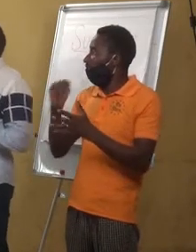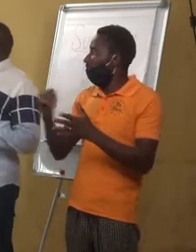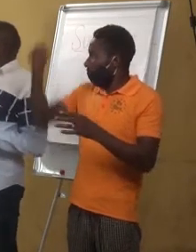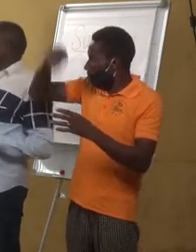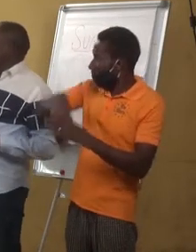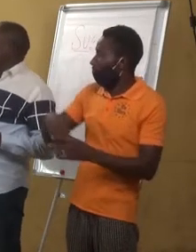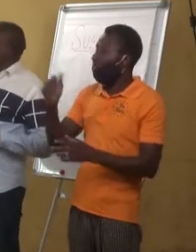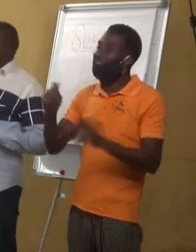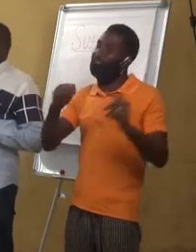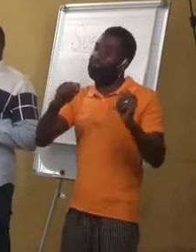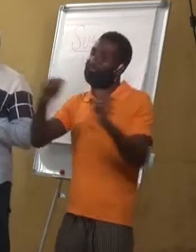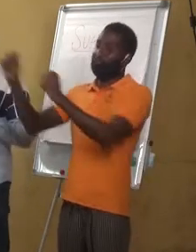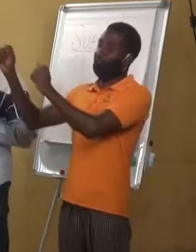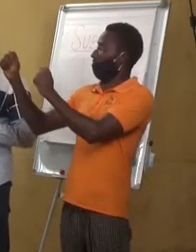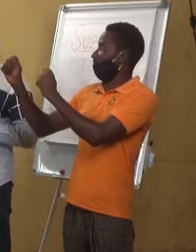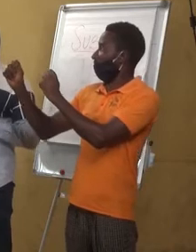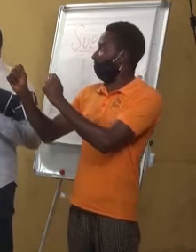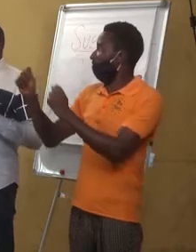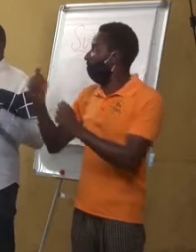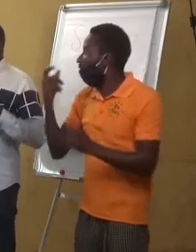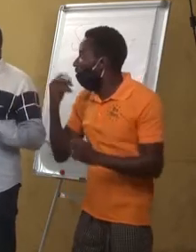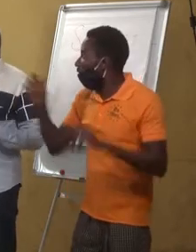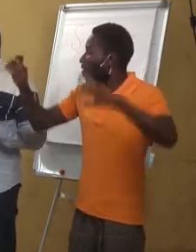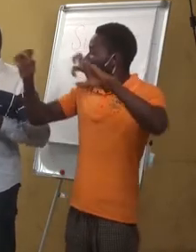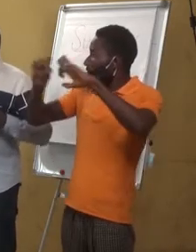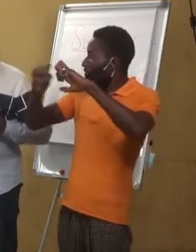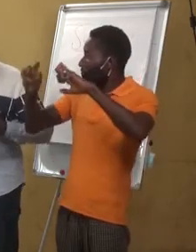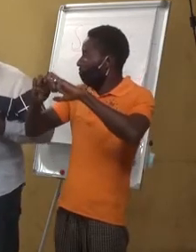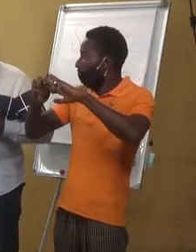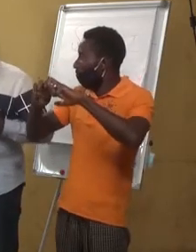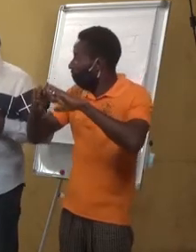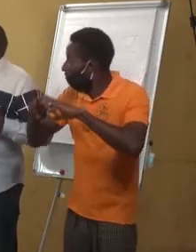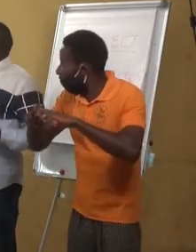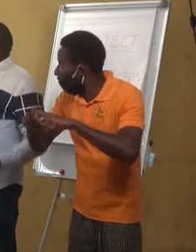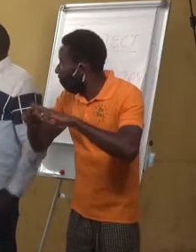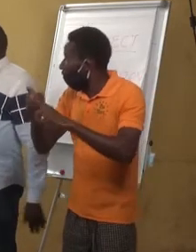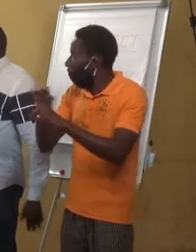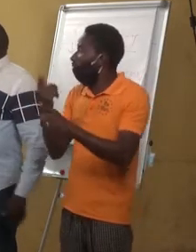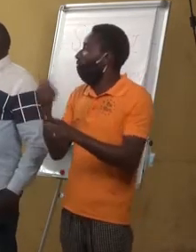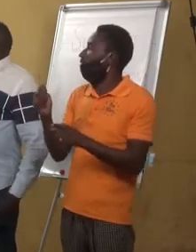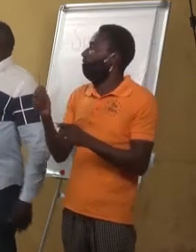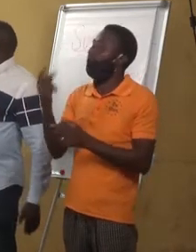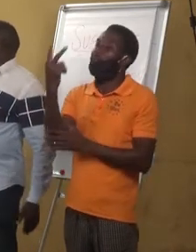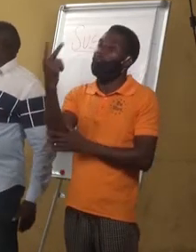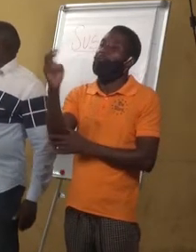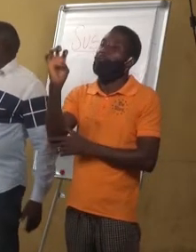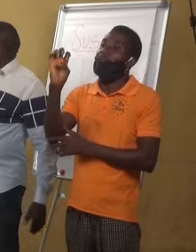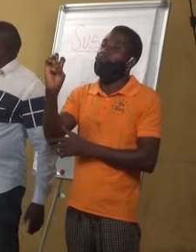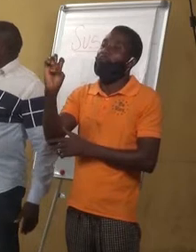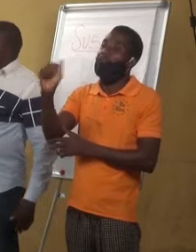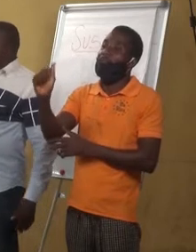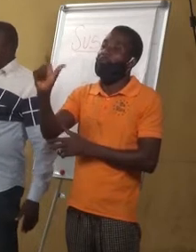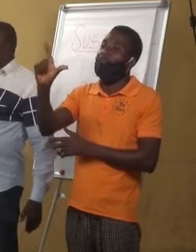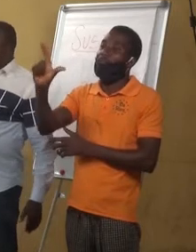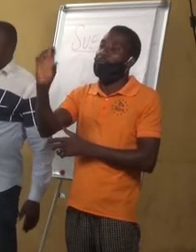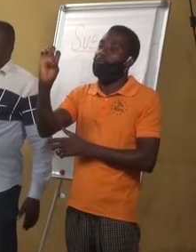that is said to exist between a metal and a non-metal. In this type of bonding, it involves the